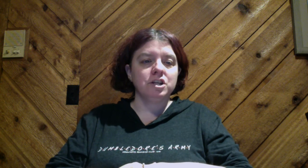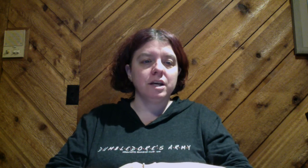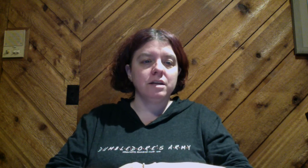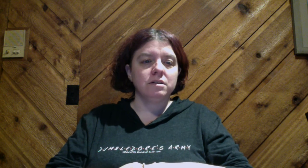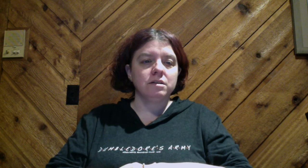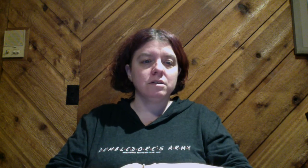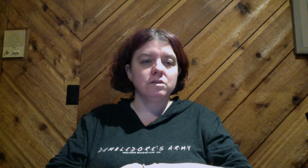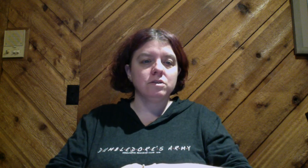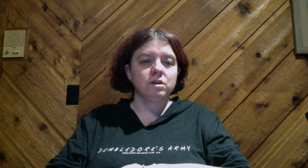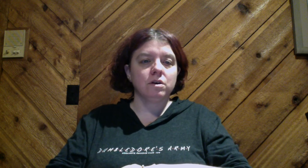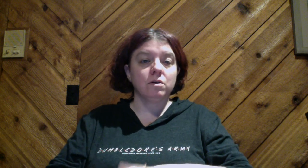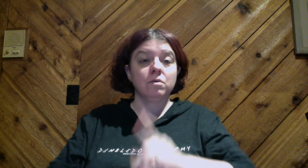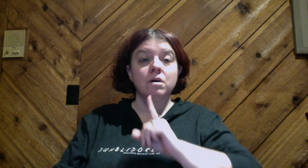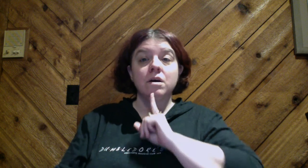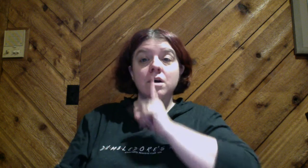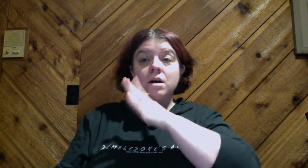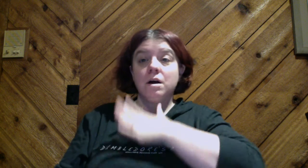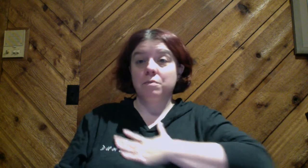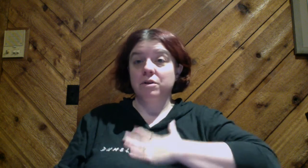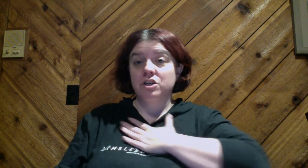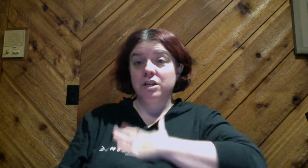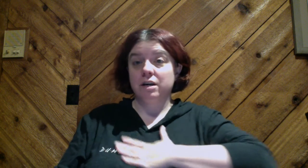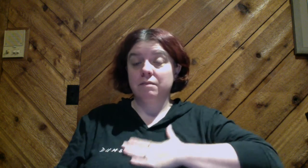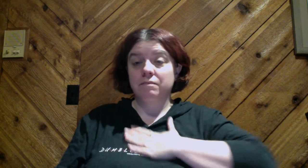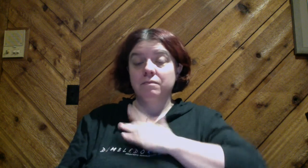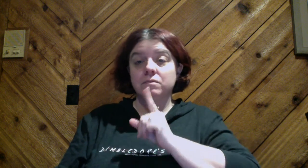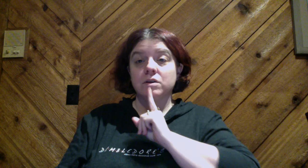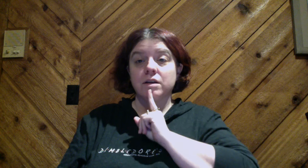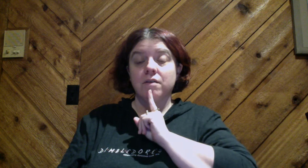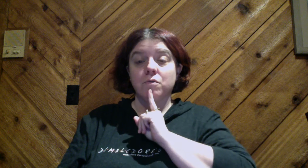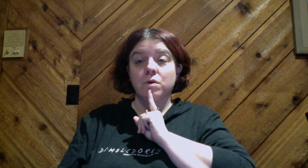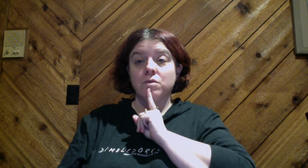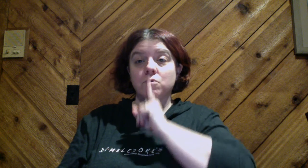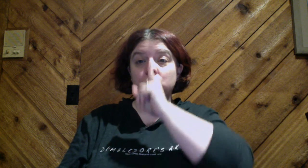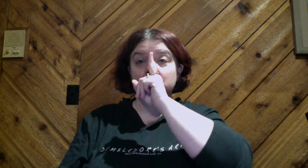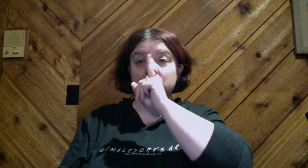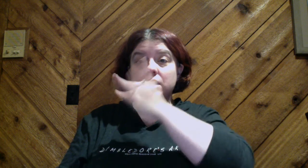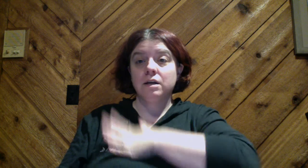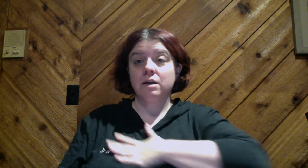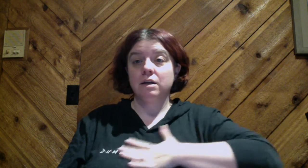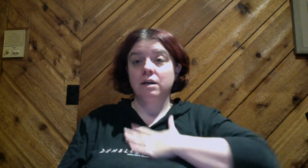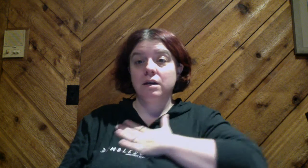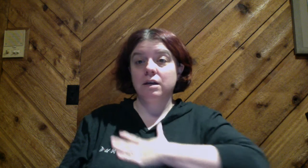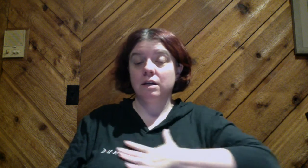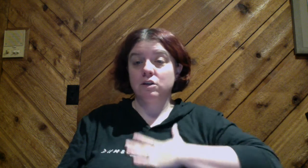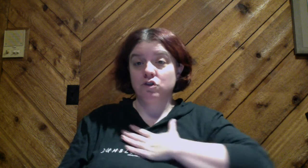Appreciate. So, appreciate. You're going to have your one. Really enjoy.